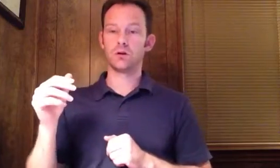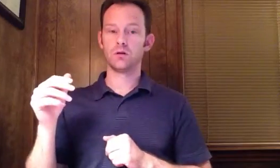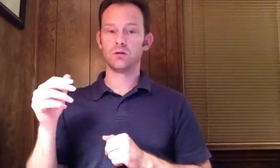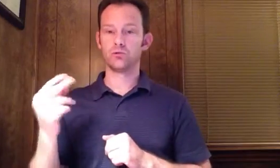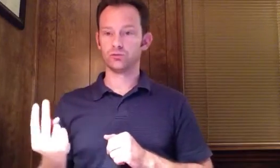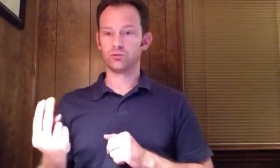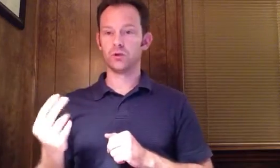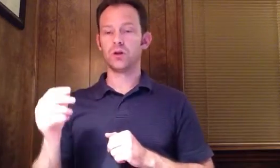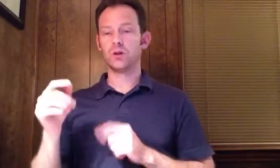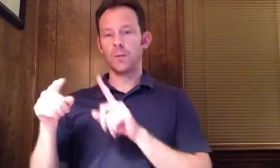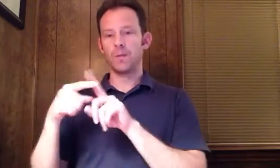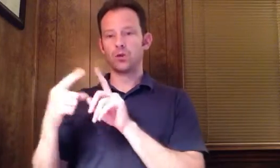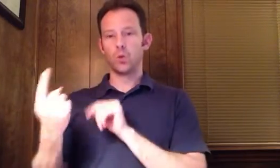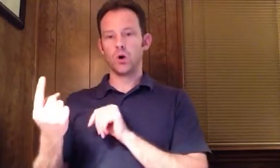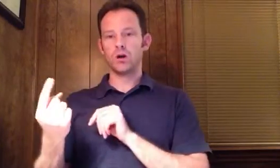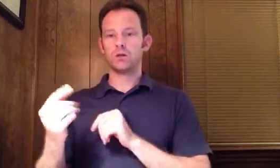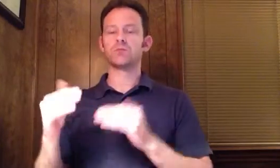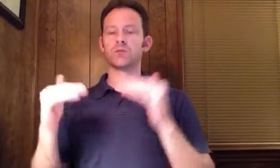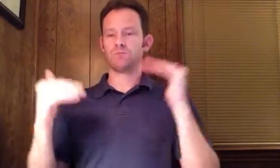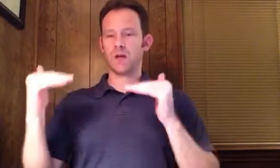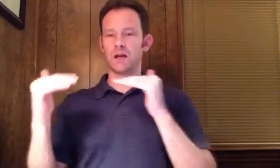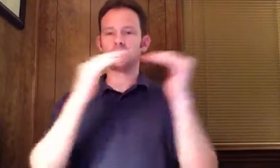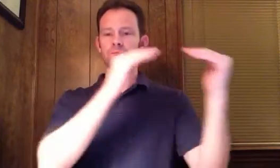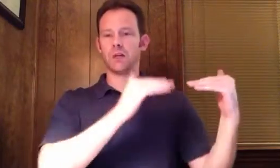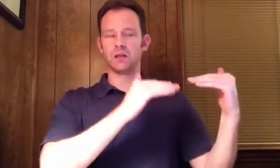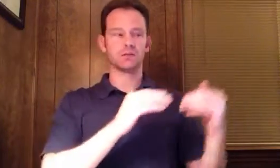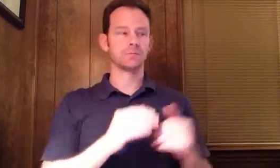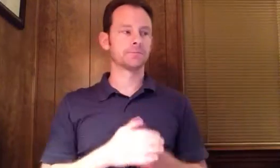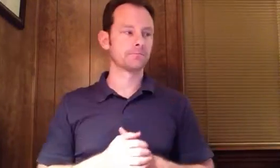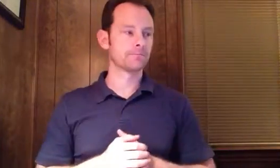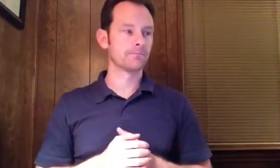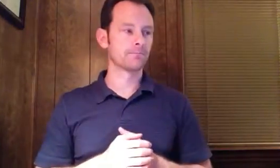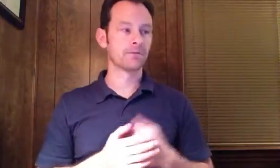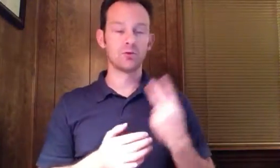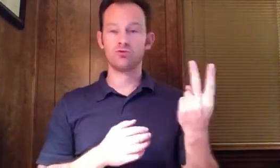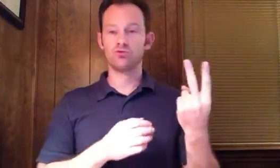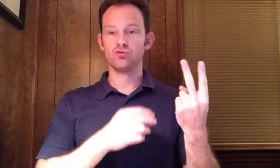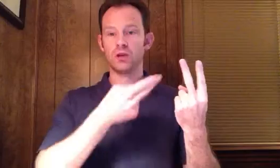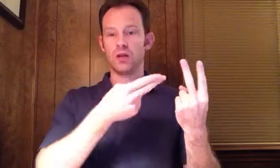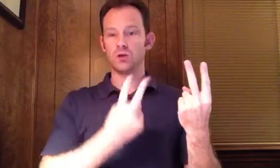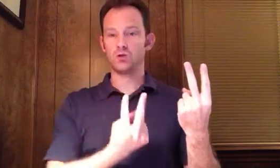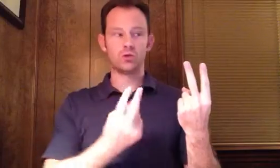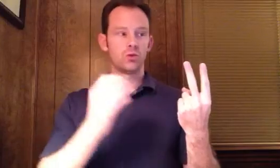Third, here we have hydrogen gas. Hydrogen is a diatomic gas. And oxygen gas, and we form